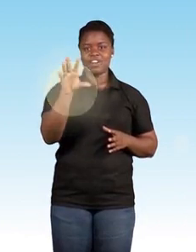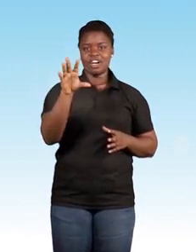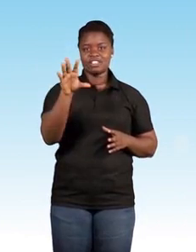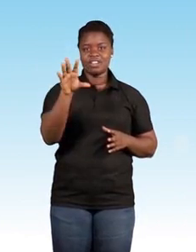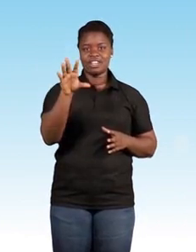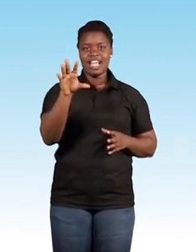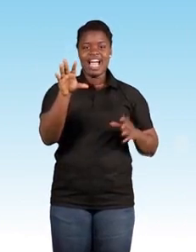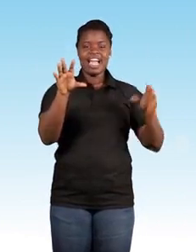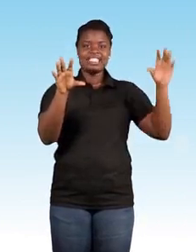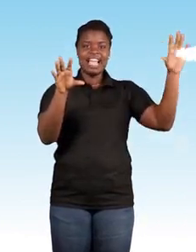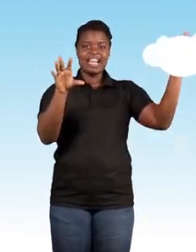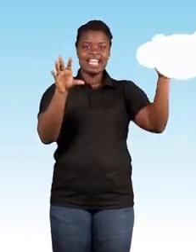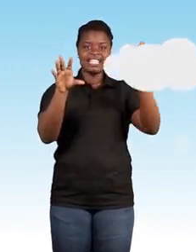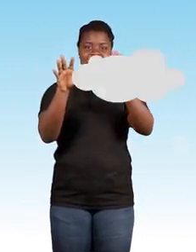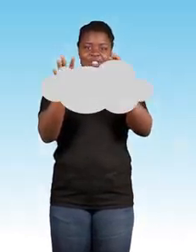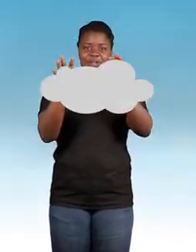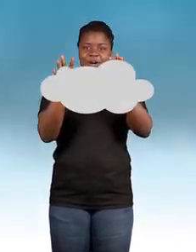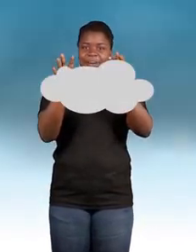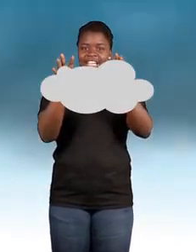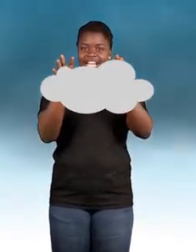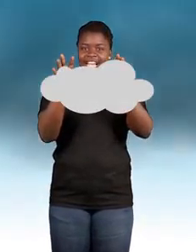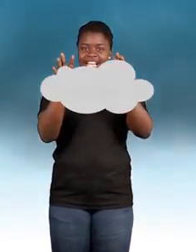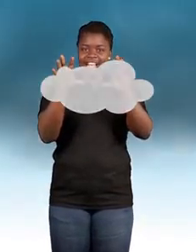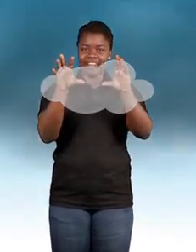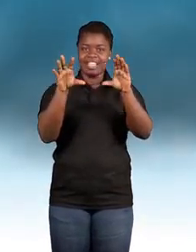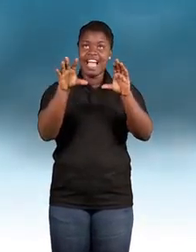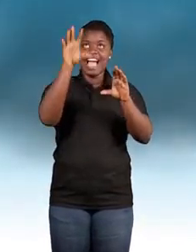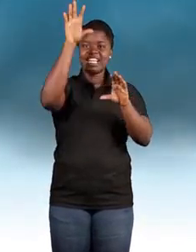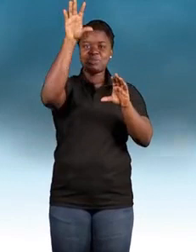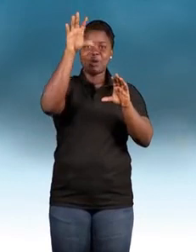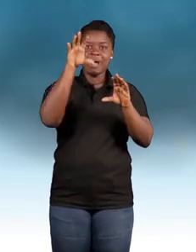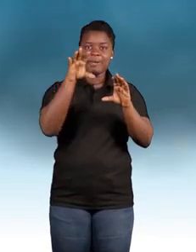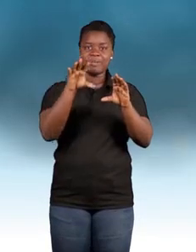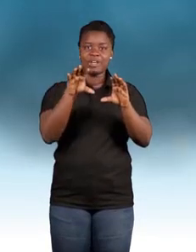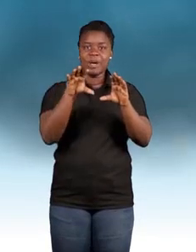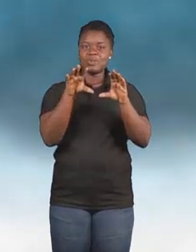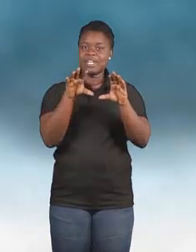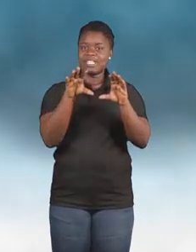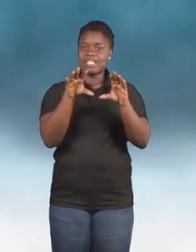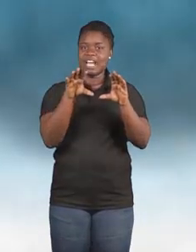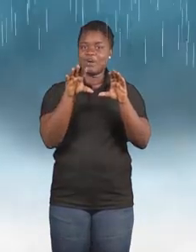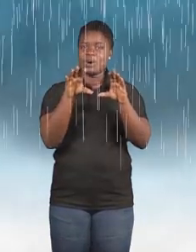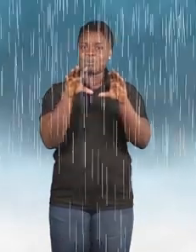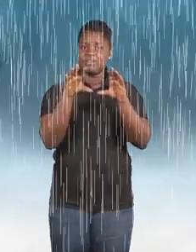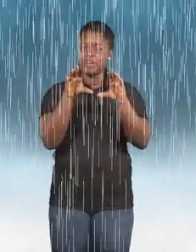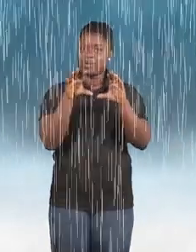hot sun, and then light clouds become dark and heavy, and it probably becomes windy and cold before it